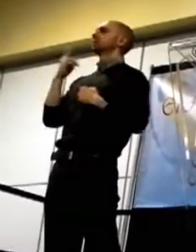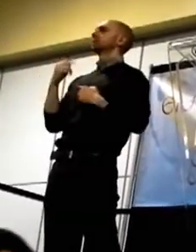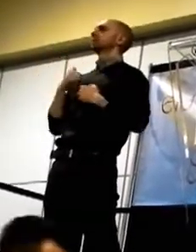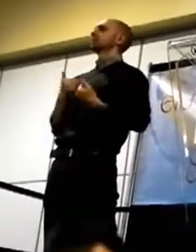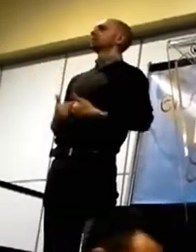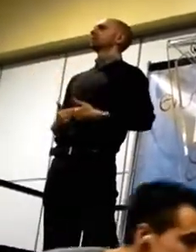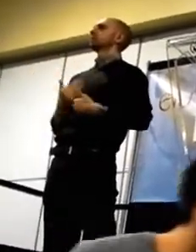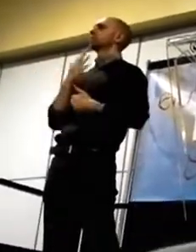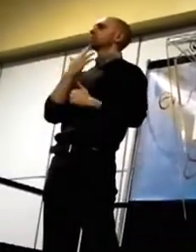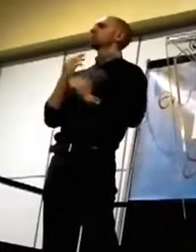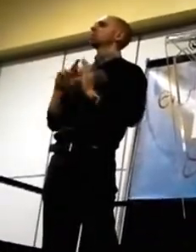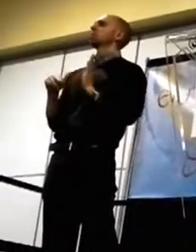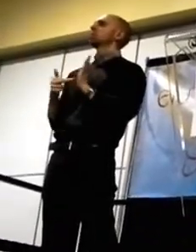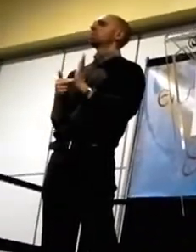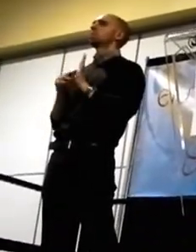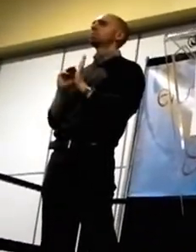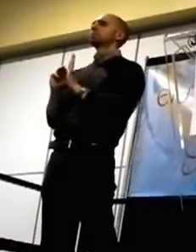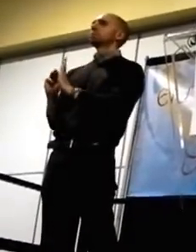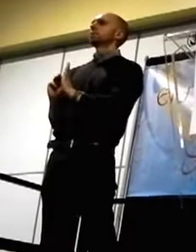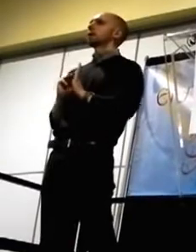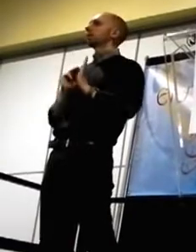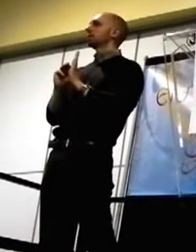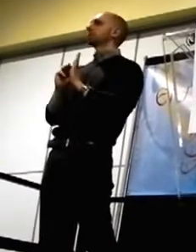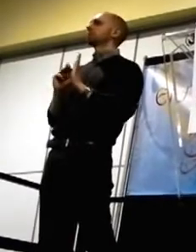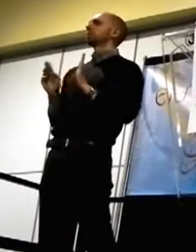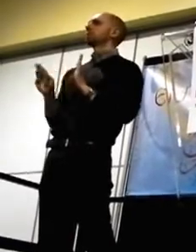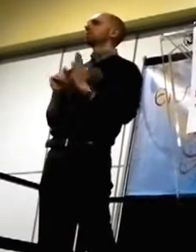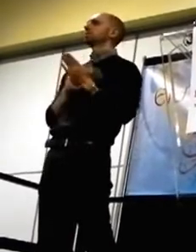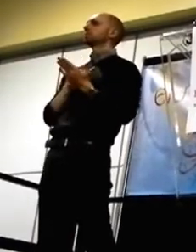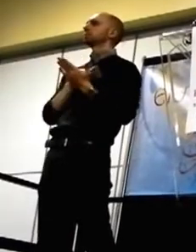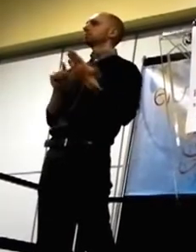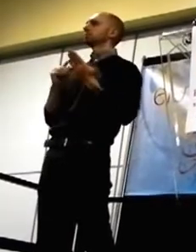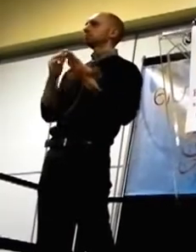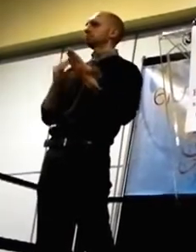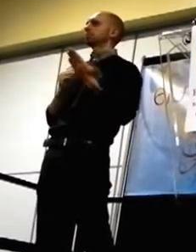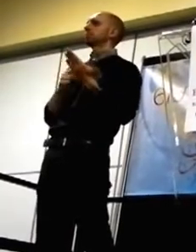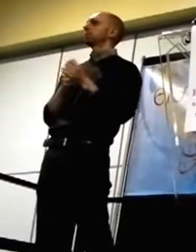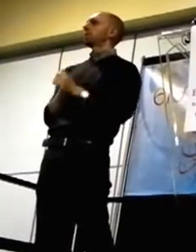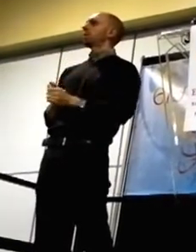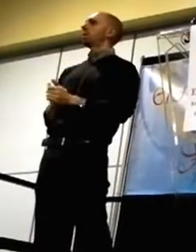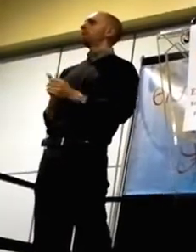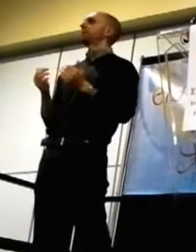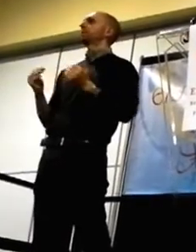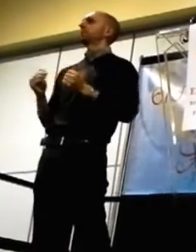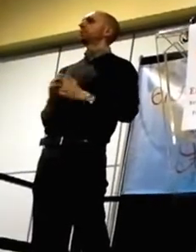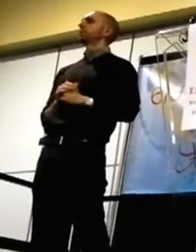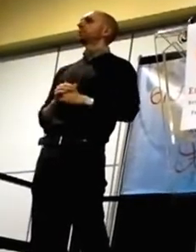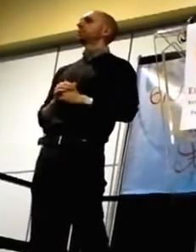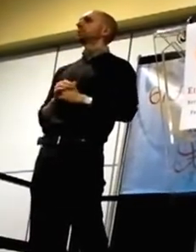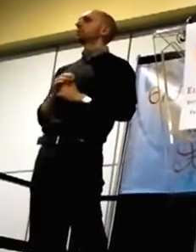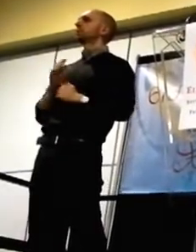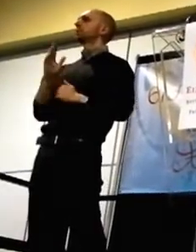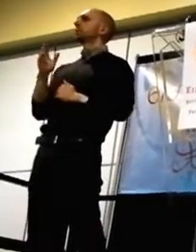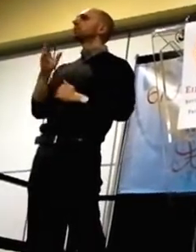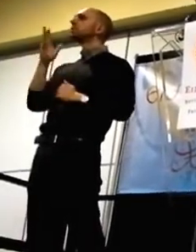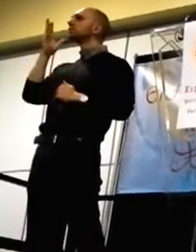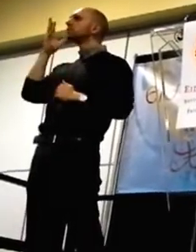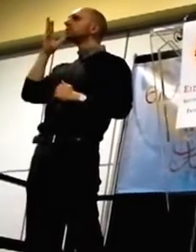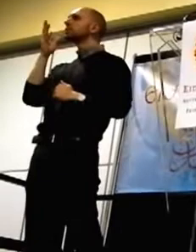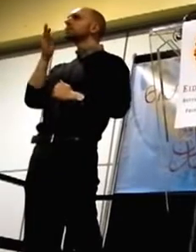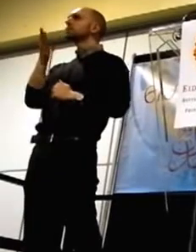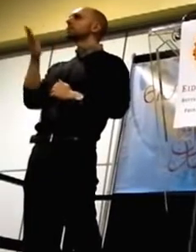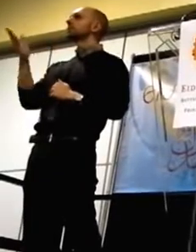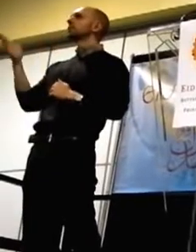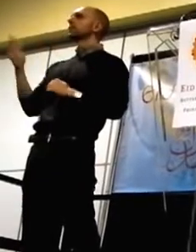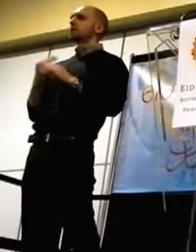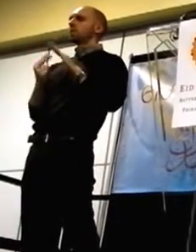good role model for humanity. If the Prophet sallallahu alayhi wa sallam was not the right role model for his companions, nobody would